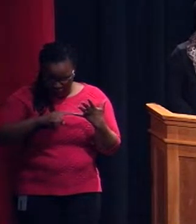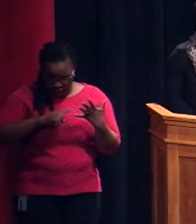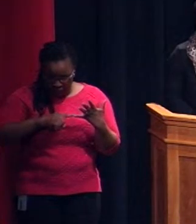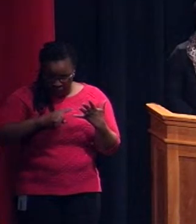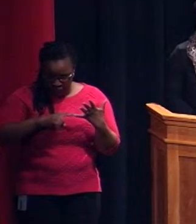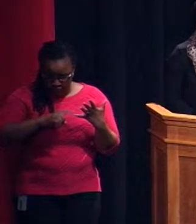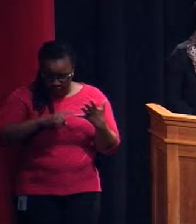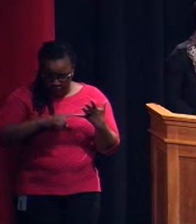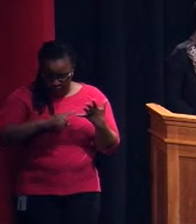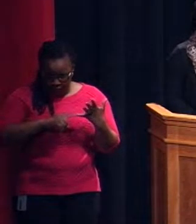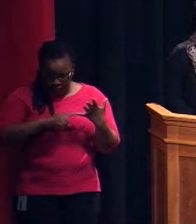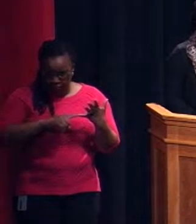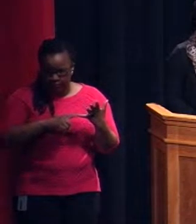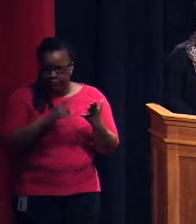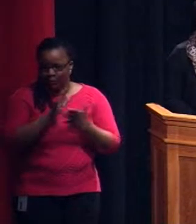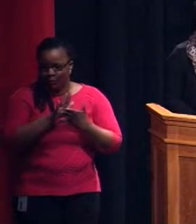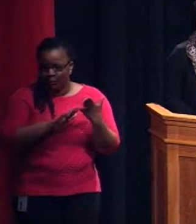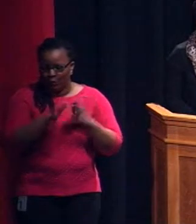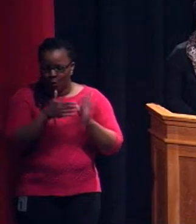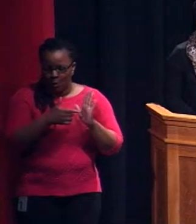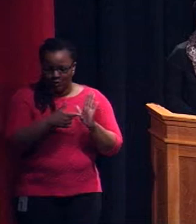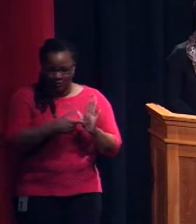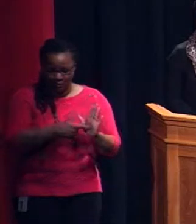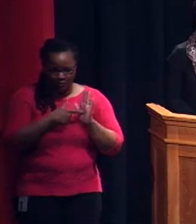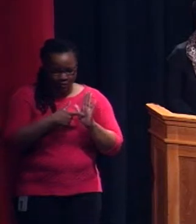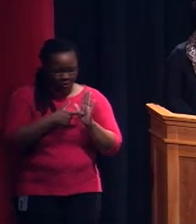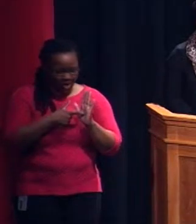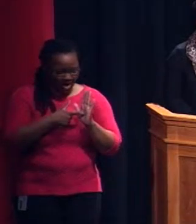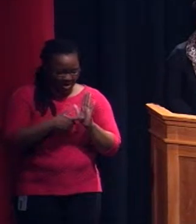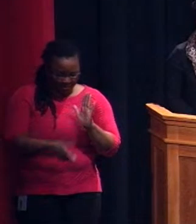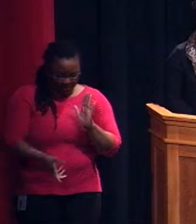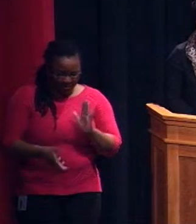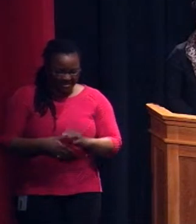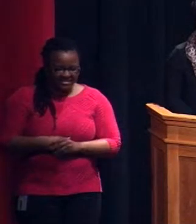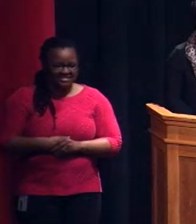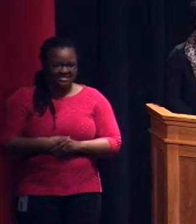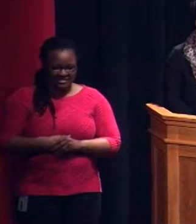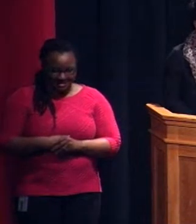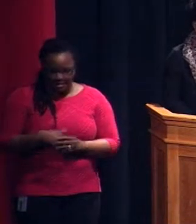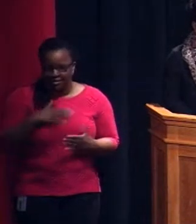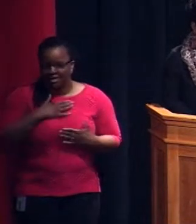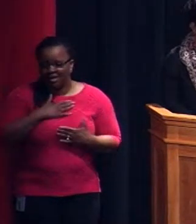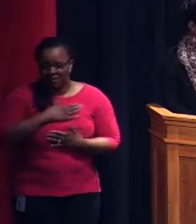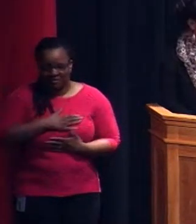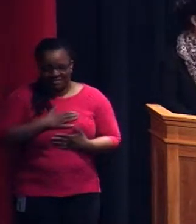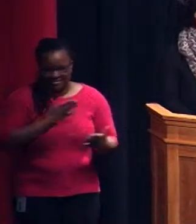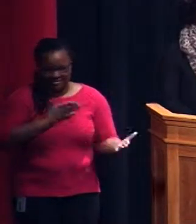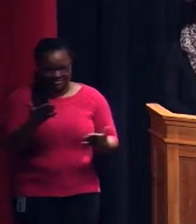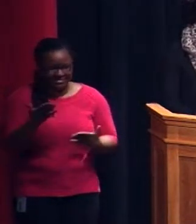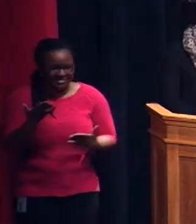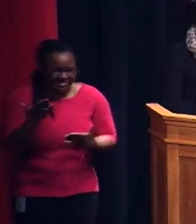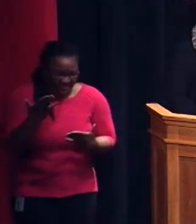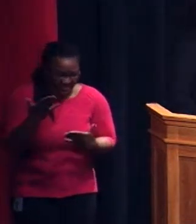Lynchburg, Virginia. Could you please join me in welcoming Dr. Owen C. Cardwell, Jr.?